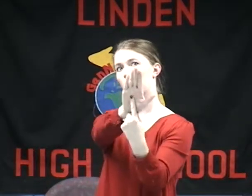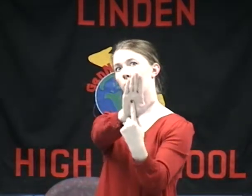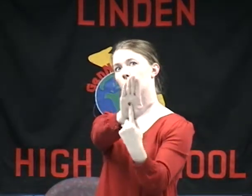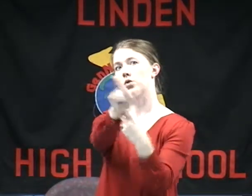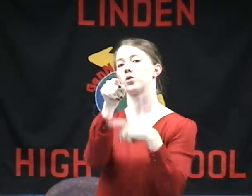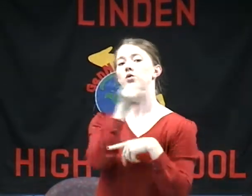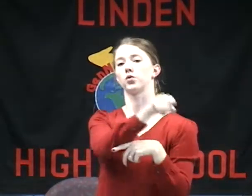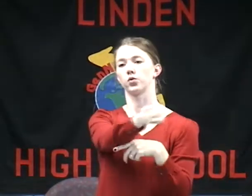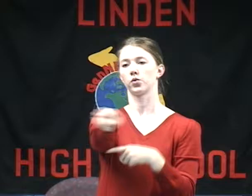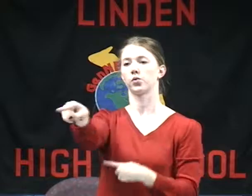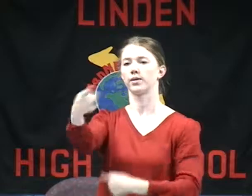Show.